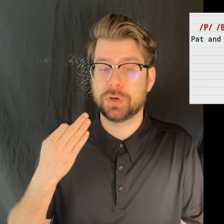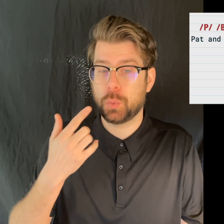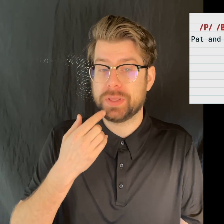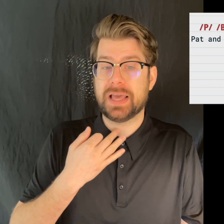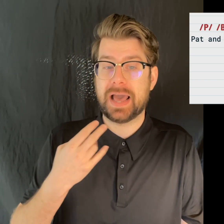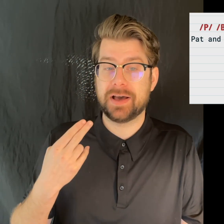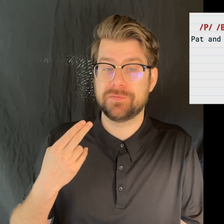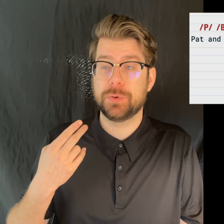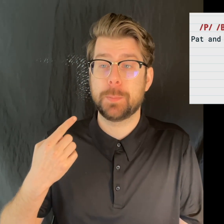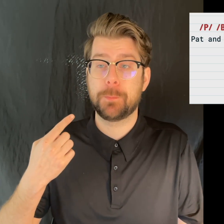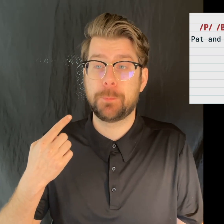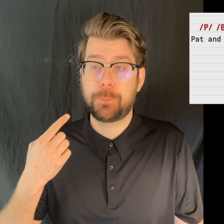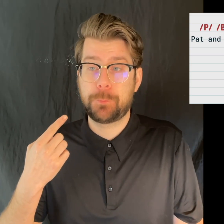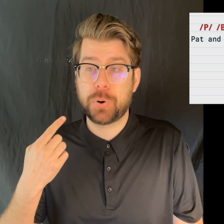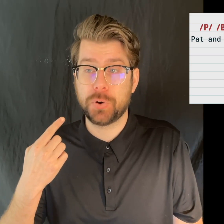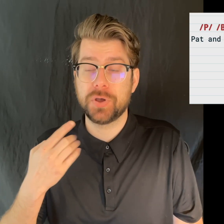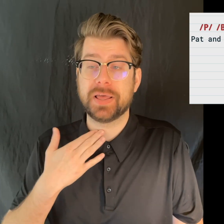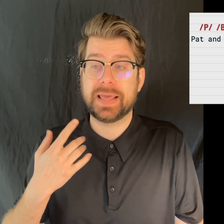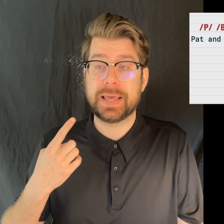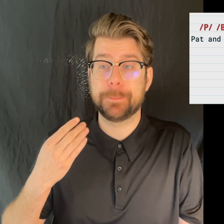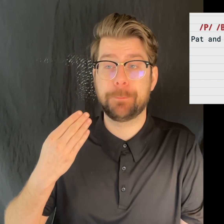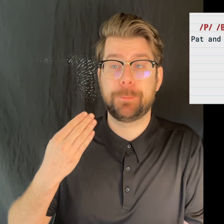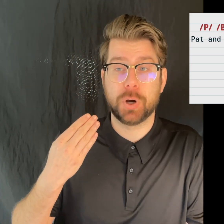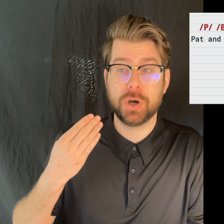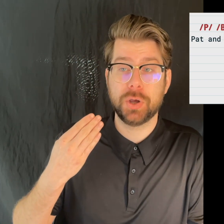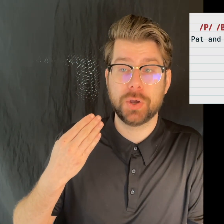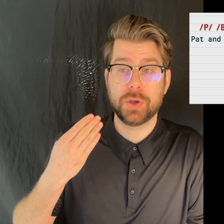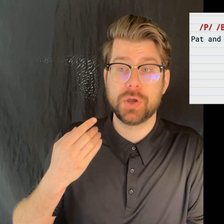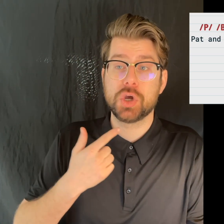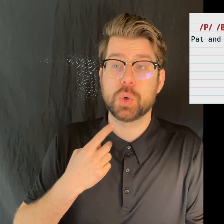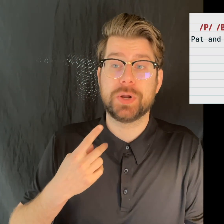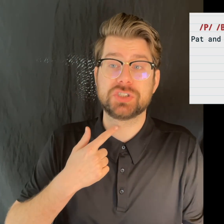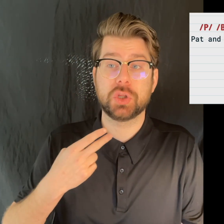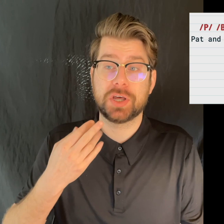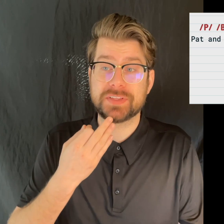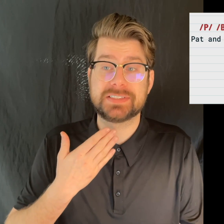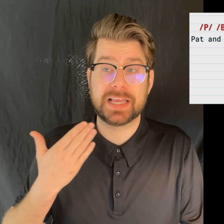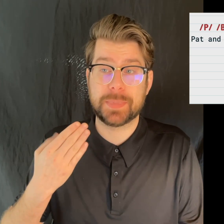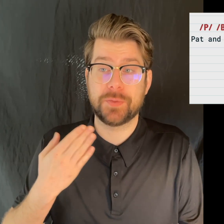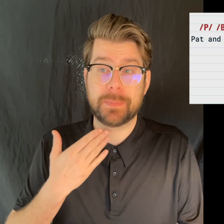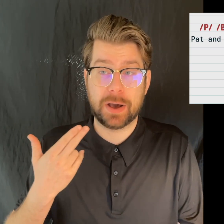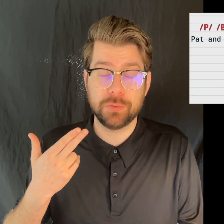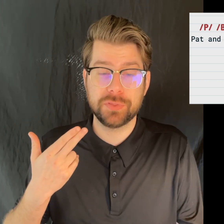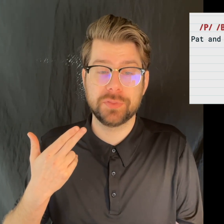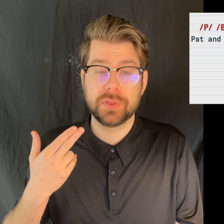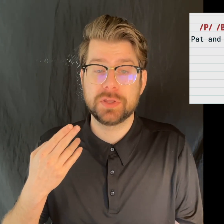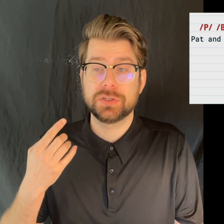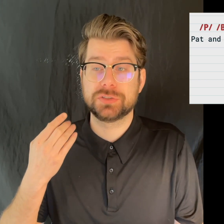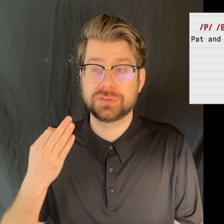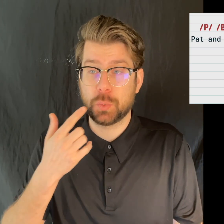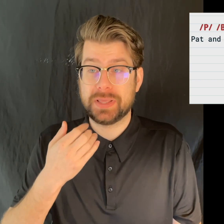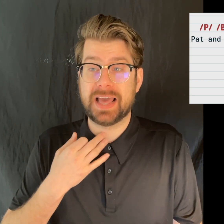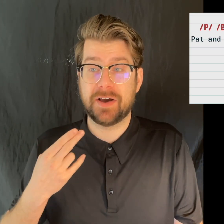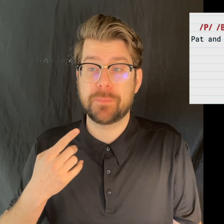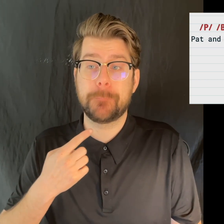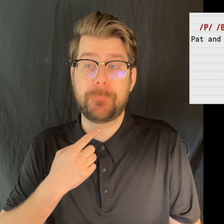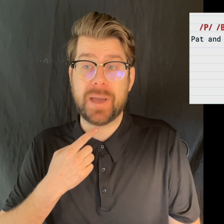we have p and b, which look the same on the mouth. So we have